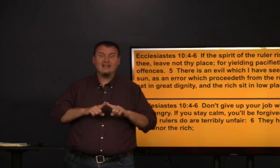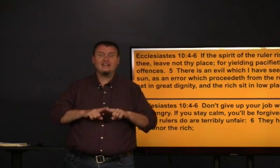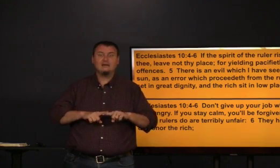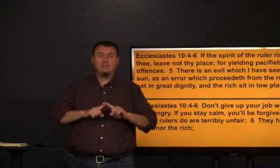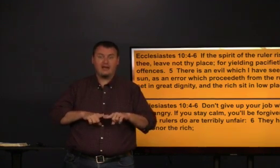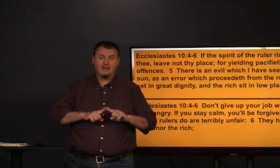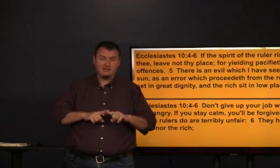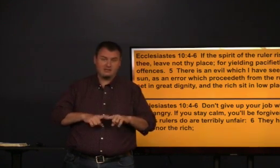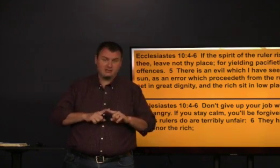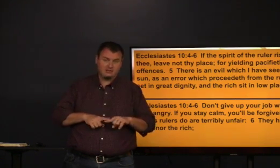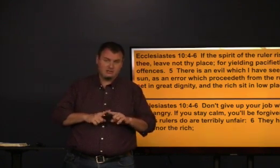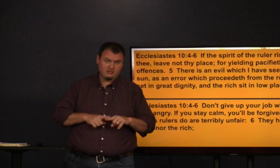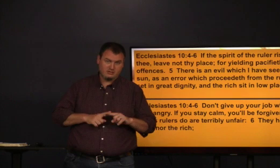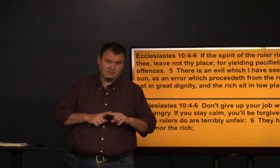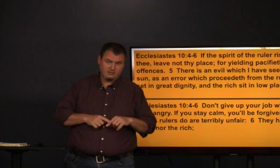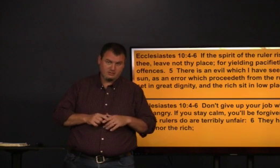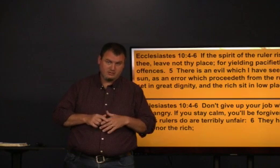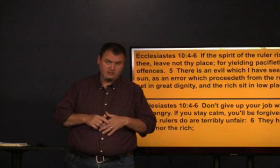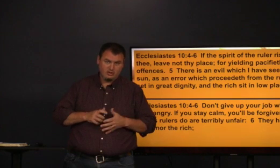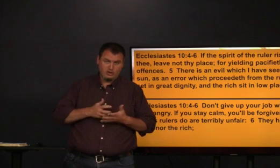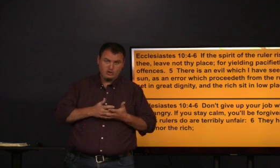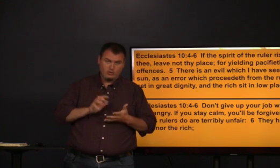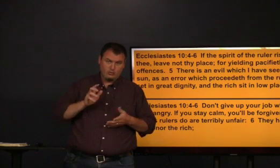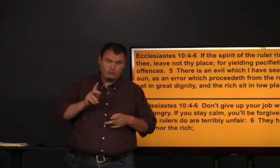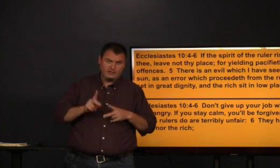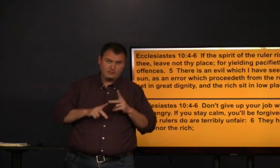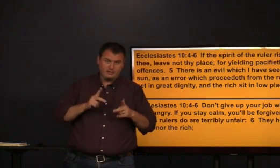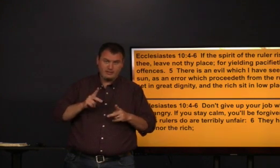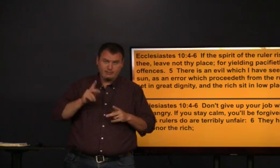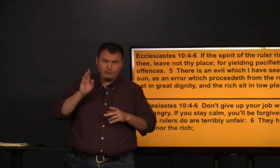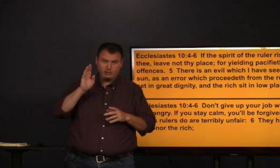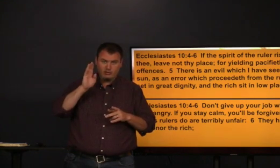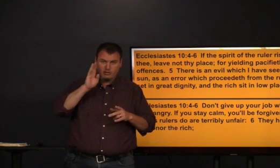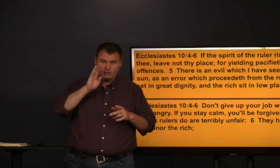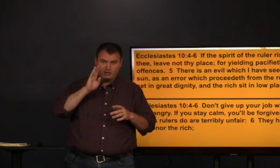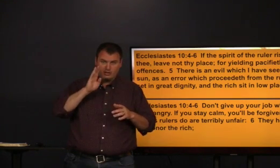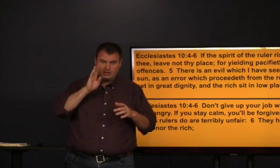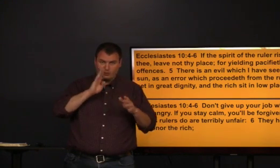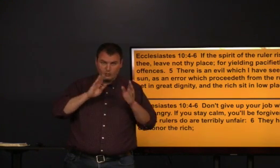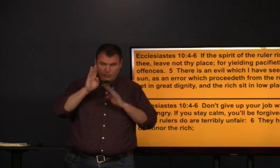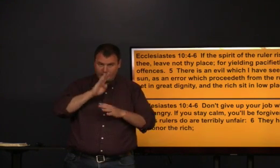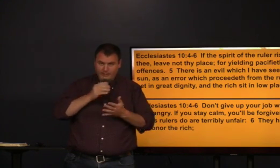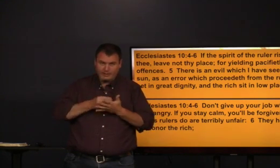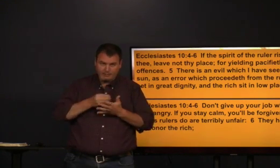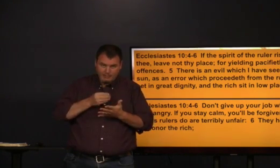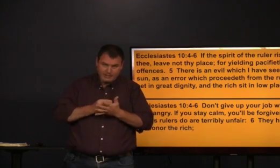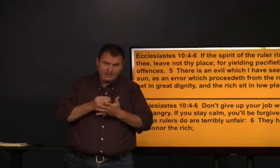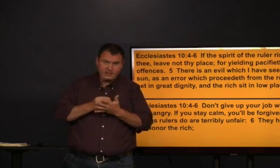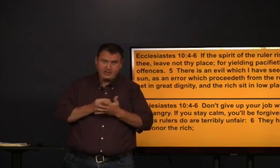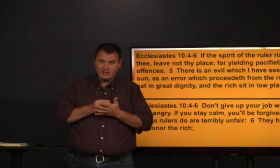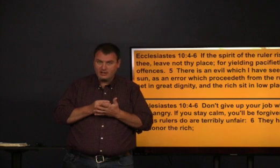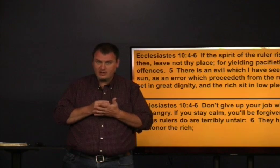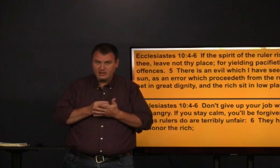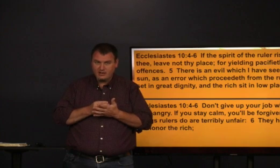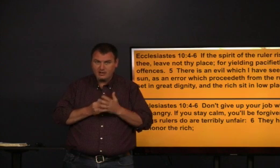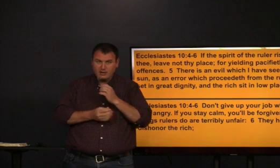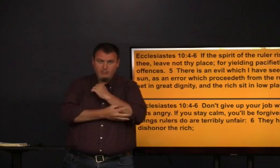It depends. Rich people worry about money.